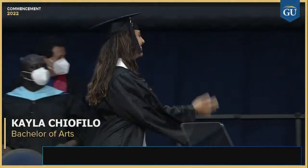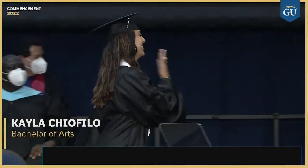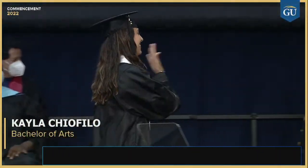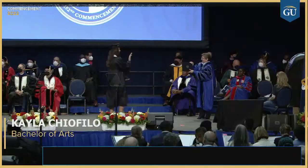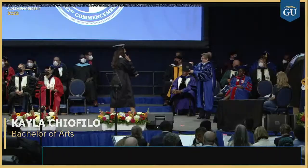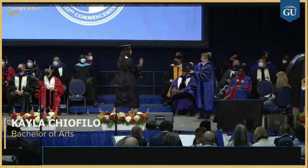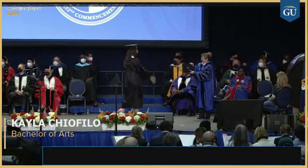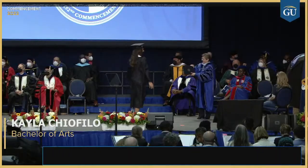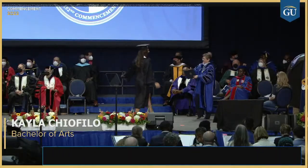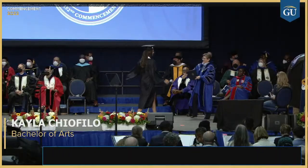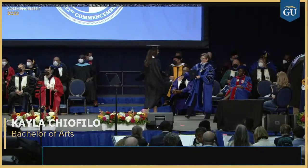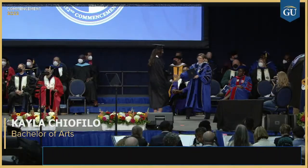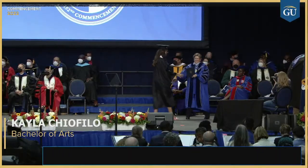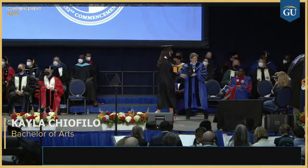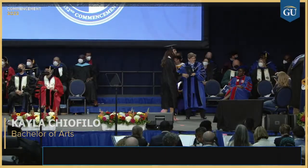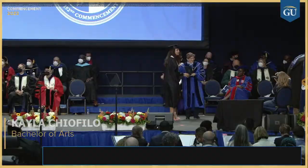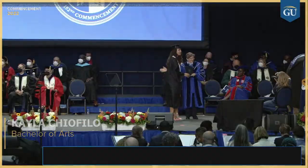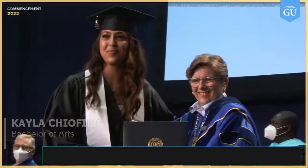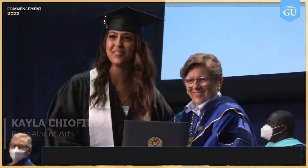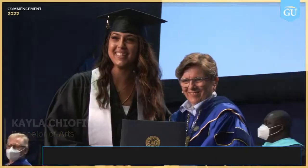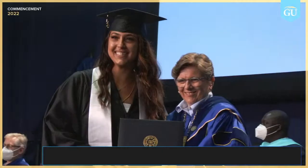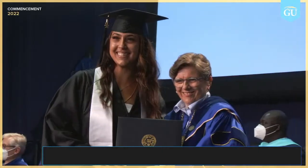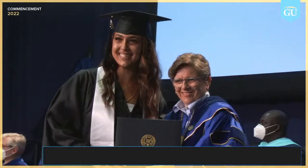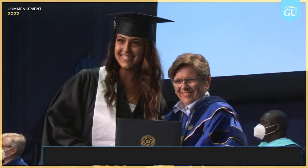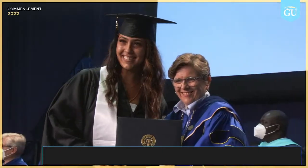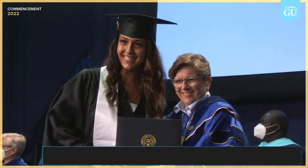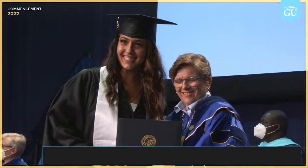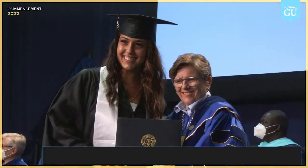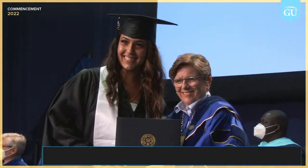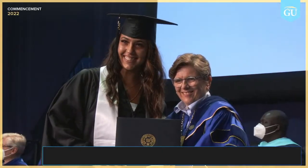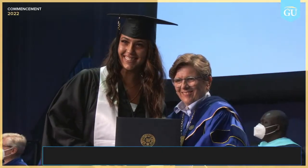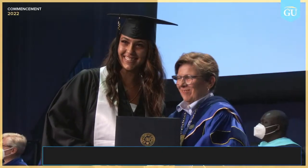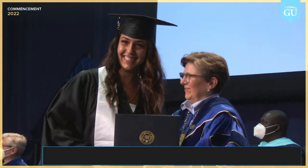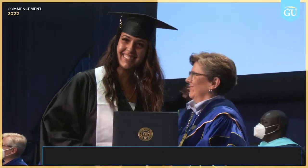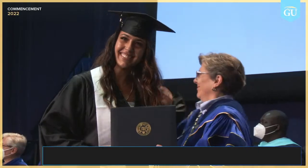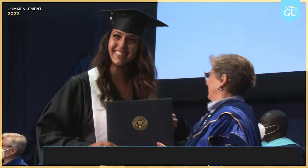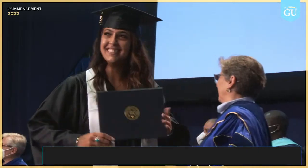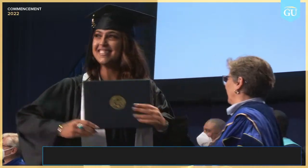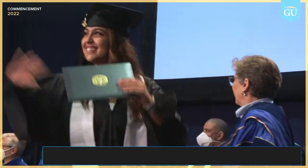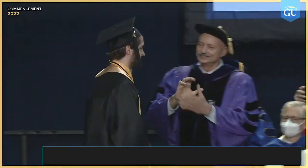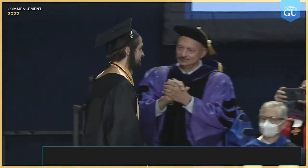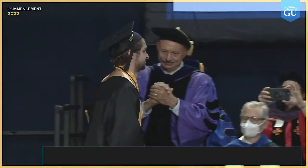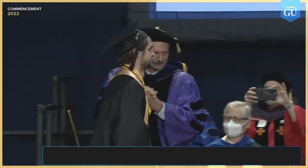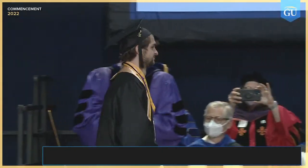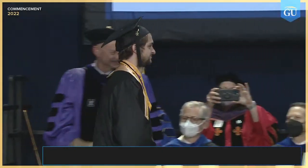Dylan Christoffels, Bachelor of Science, summa cum laude.